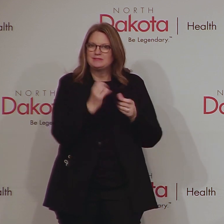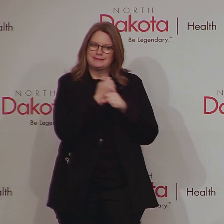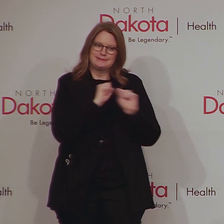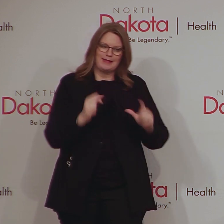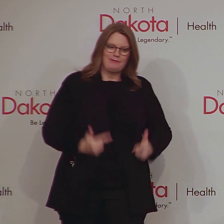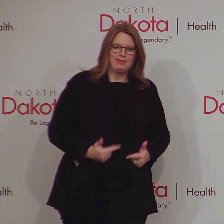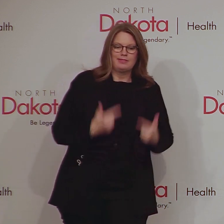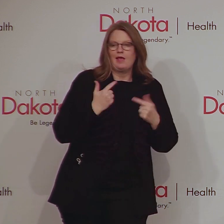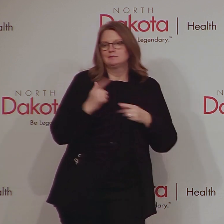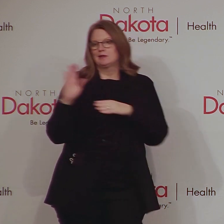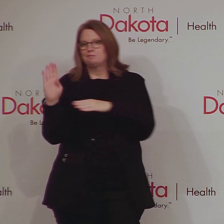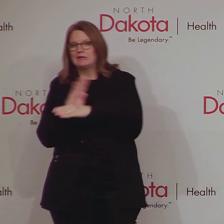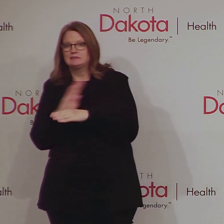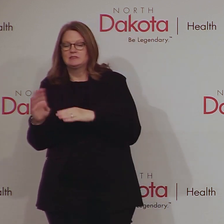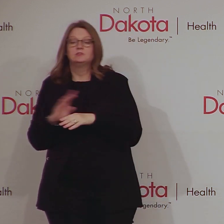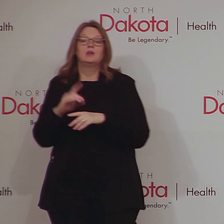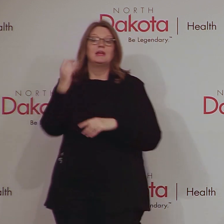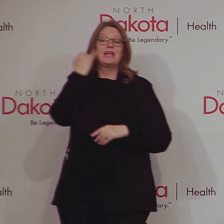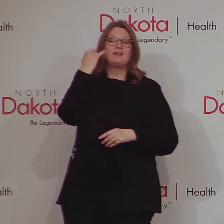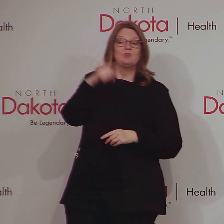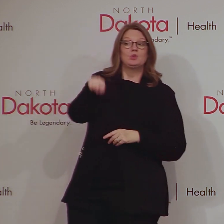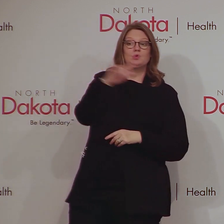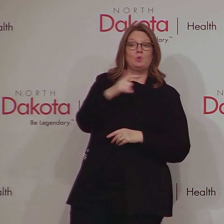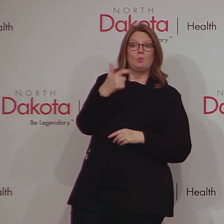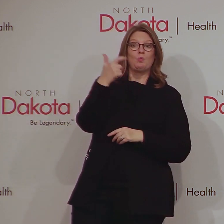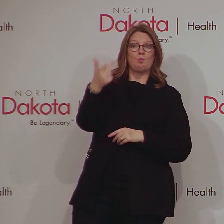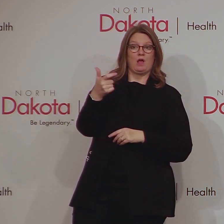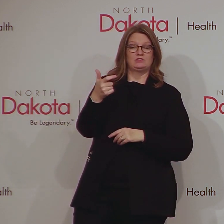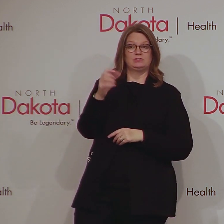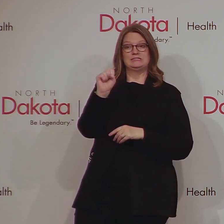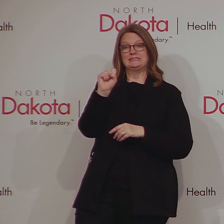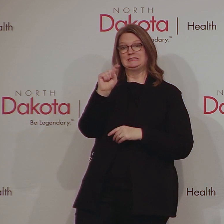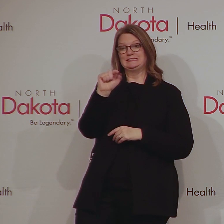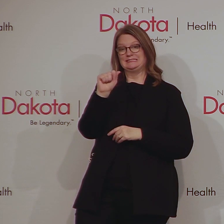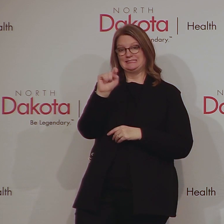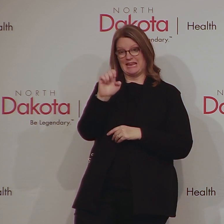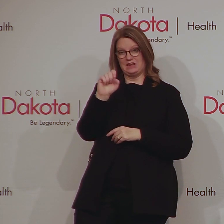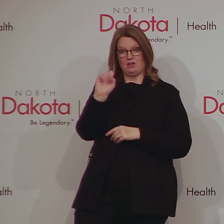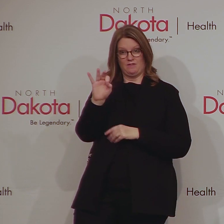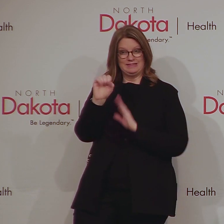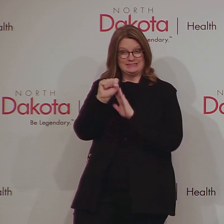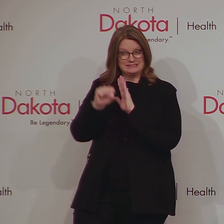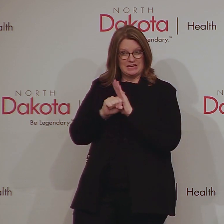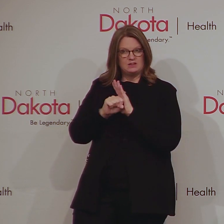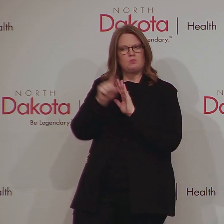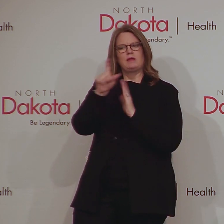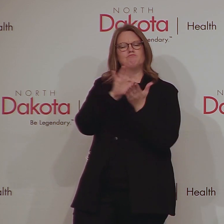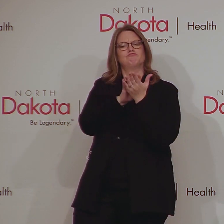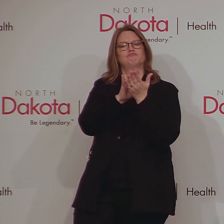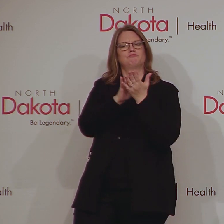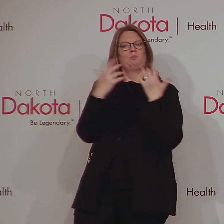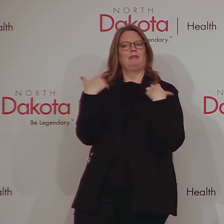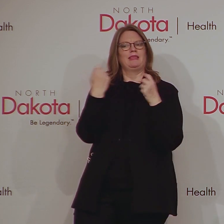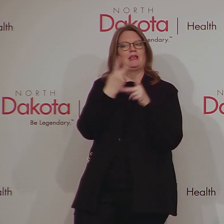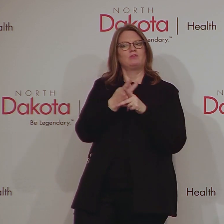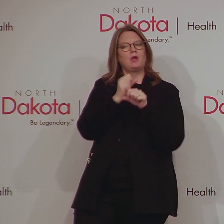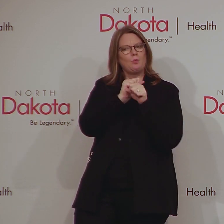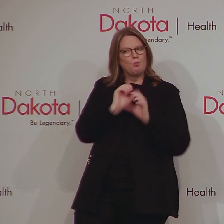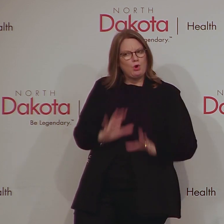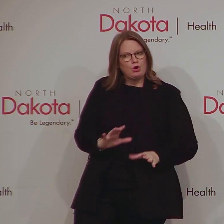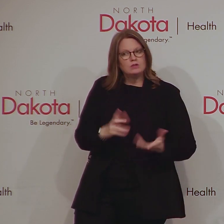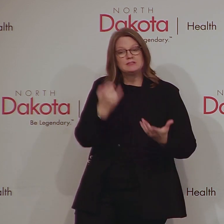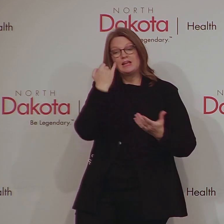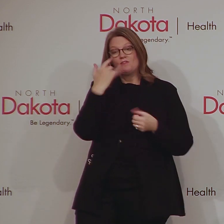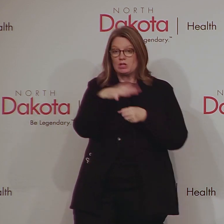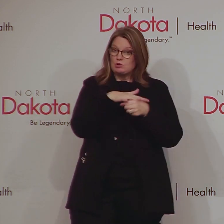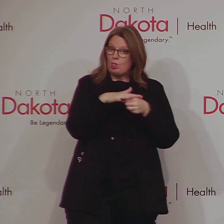Those of you that tuned into the State of the State know that we led with gratitude for our healthcare workers, all those on the front lines, whether